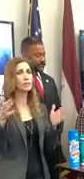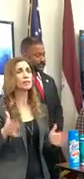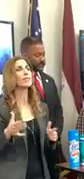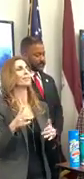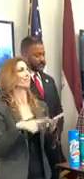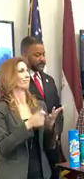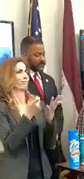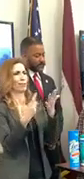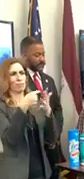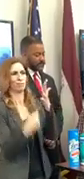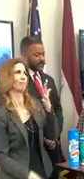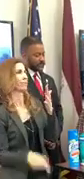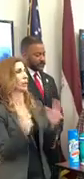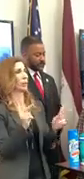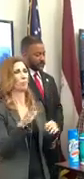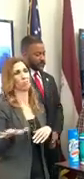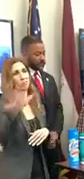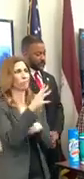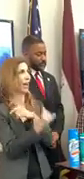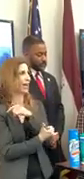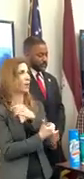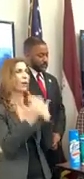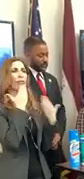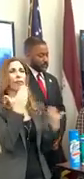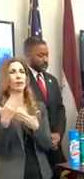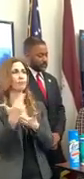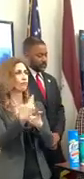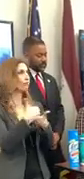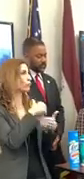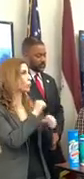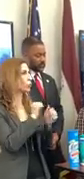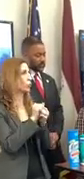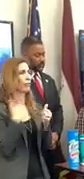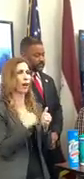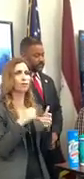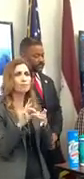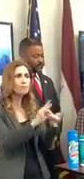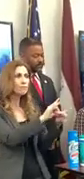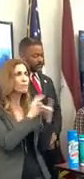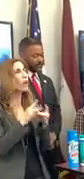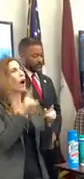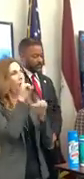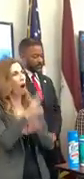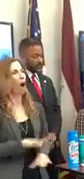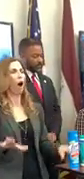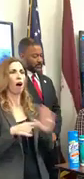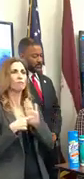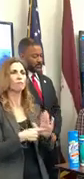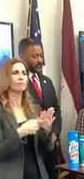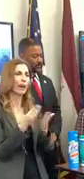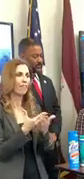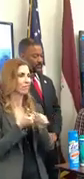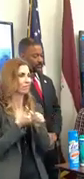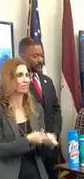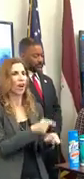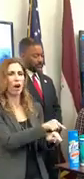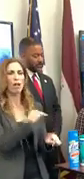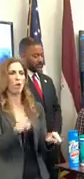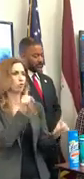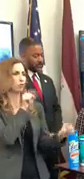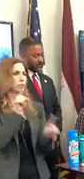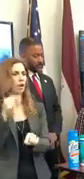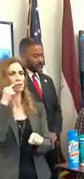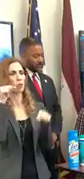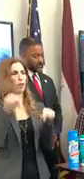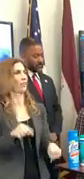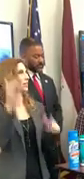and numerous other people across our county for their cooperation and their calm and evidence-driven responses to